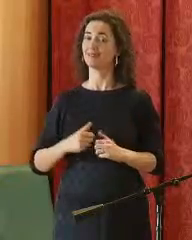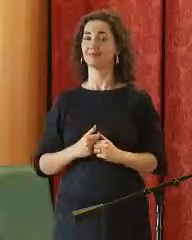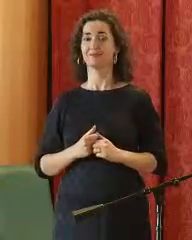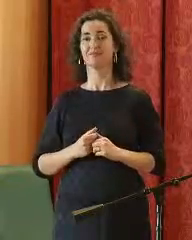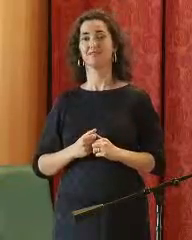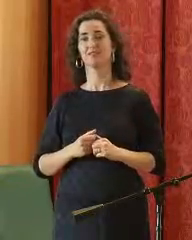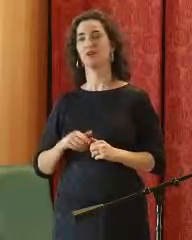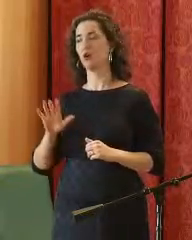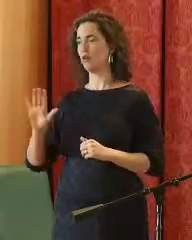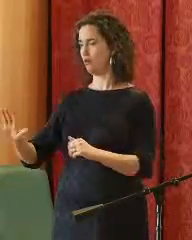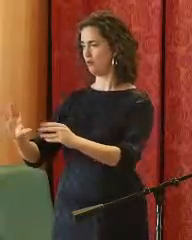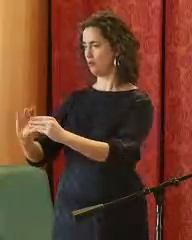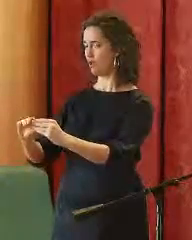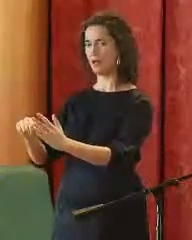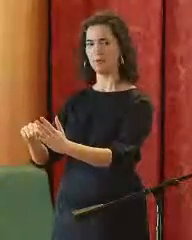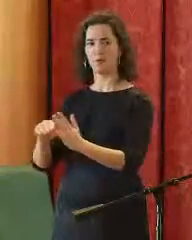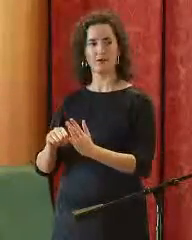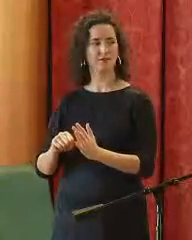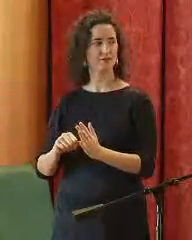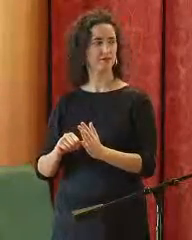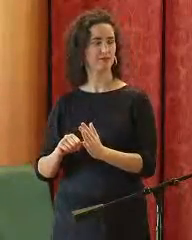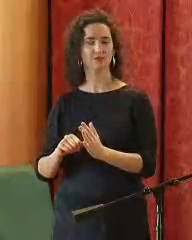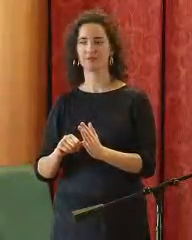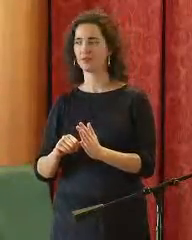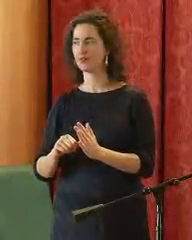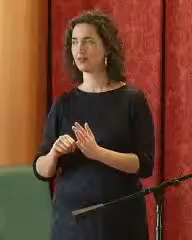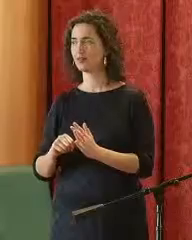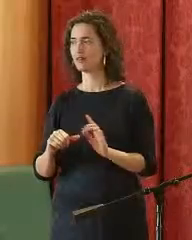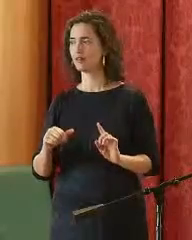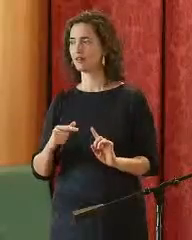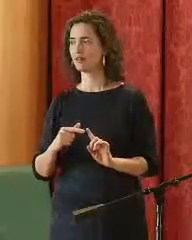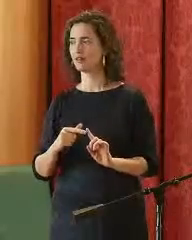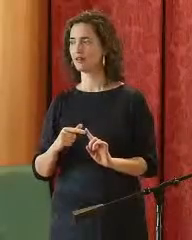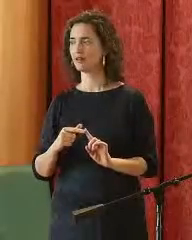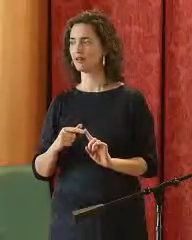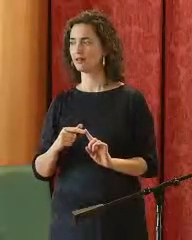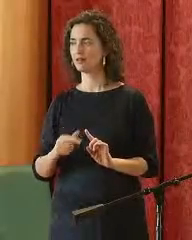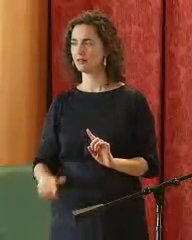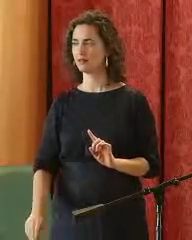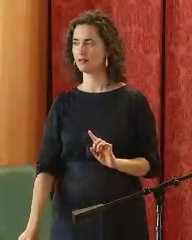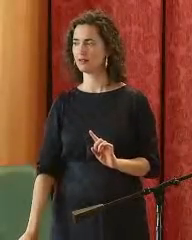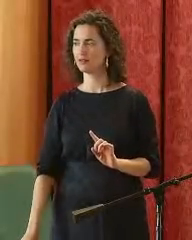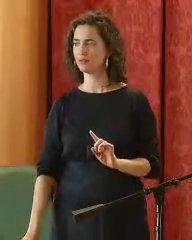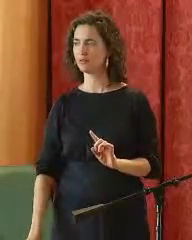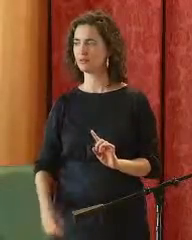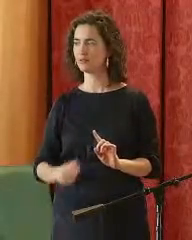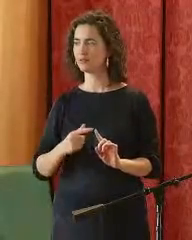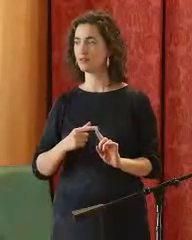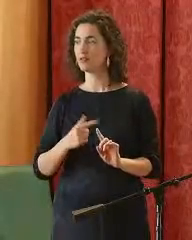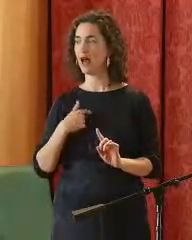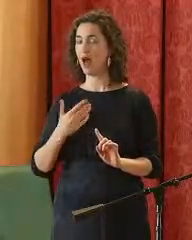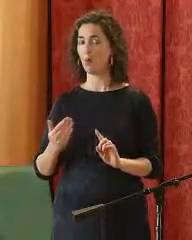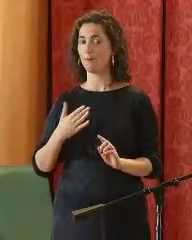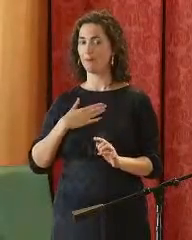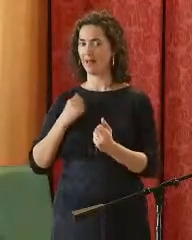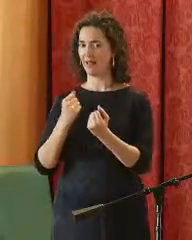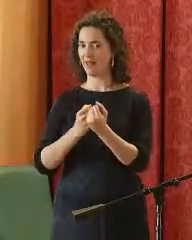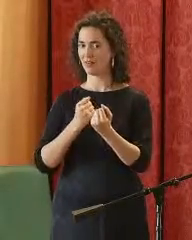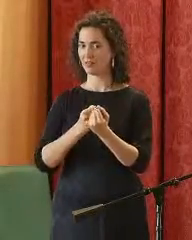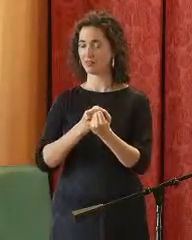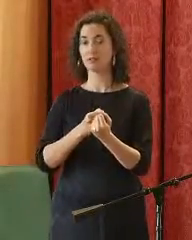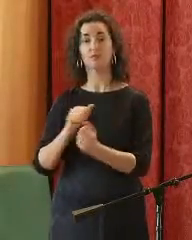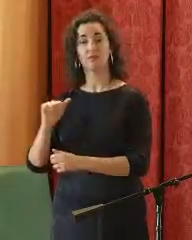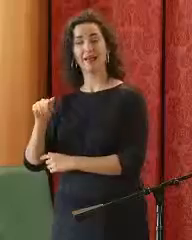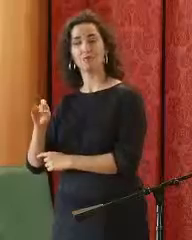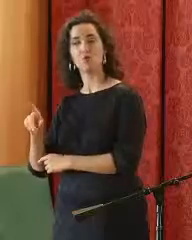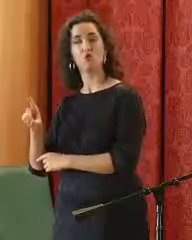impressive, the impact she had on others. Really nice woman. I hope that my advocacy can have the same level of impact